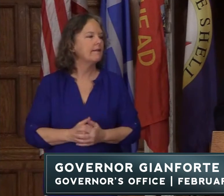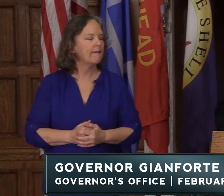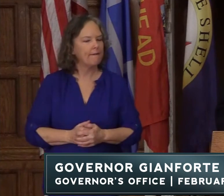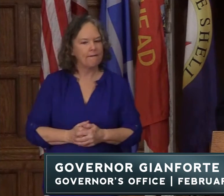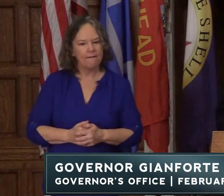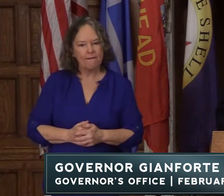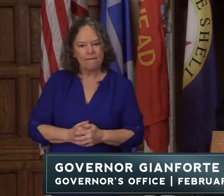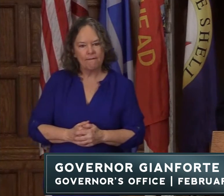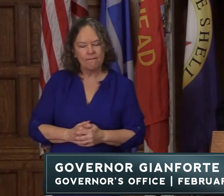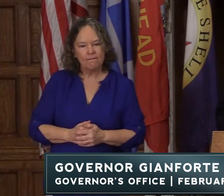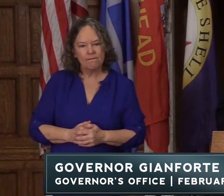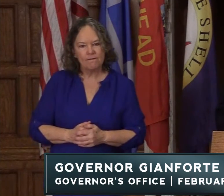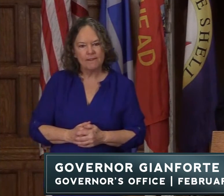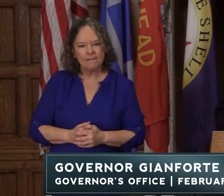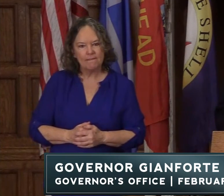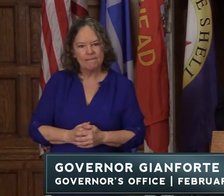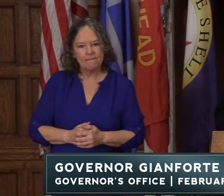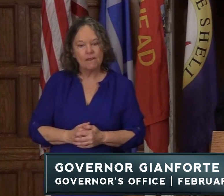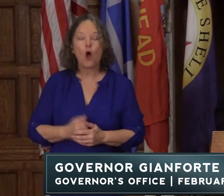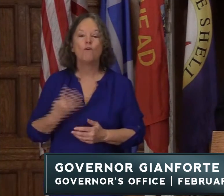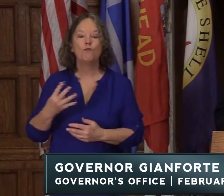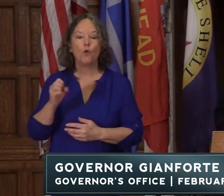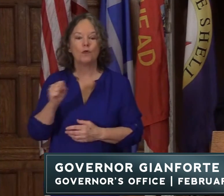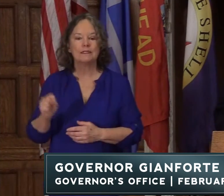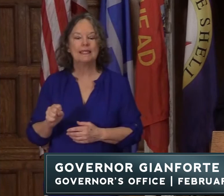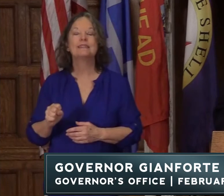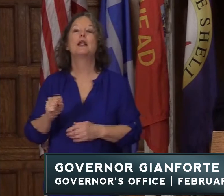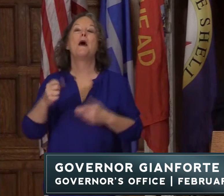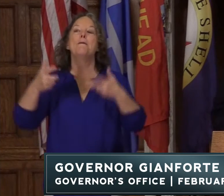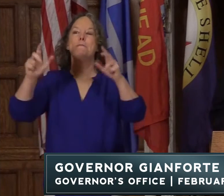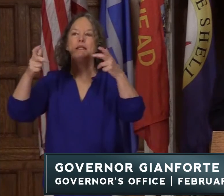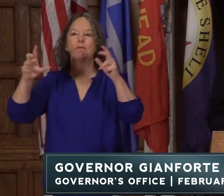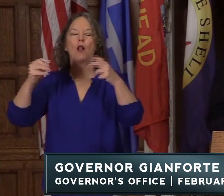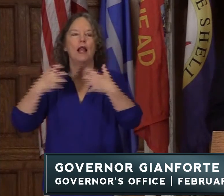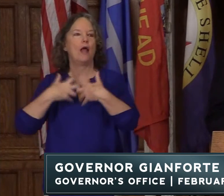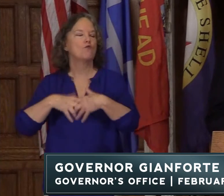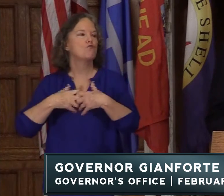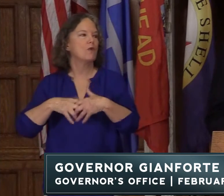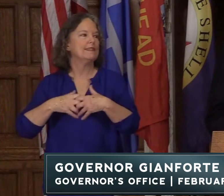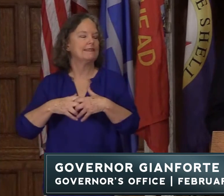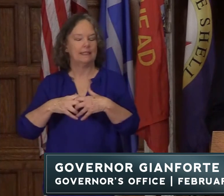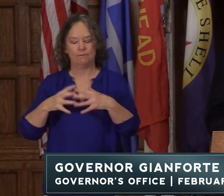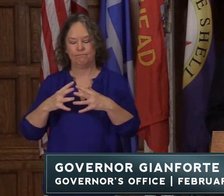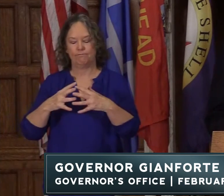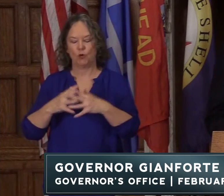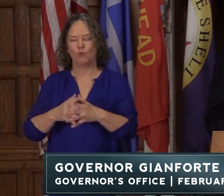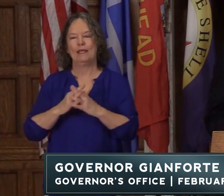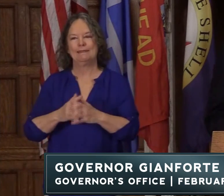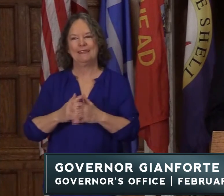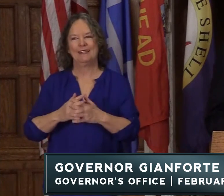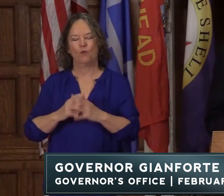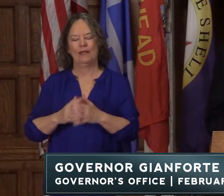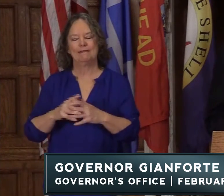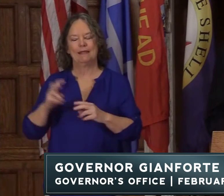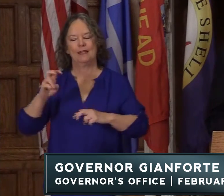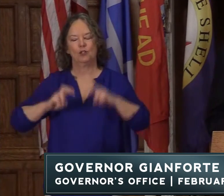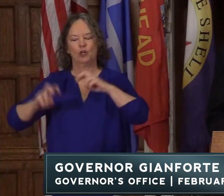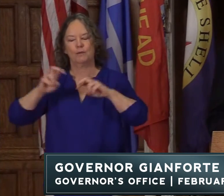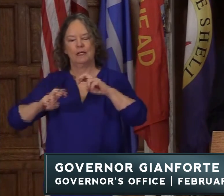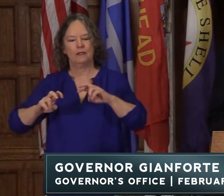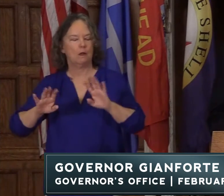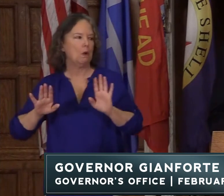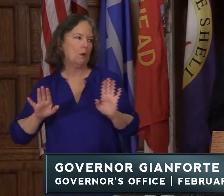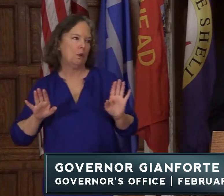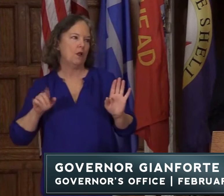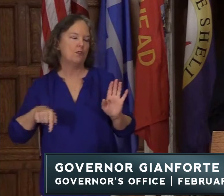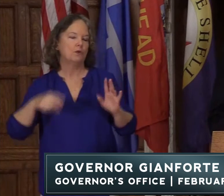having postseason basketball and wrestling tournaments. We have not been involved there. I mean, these decisions are made by